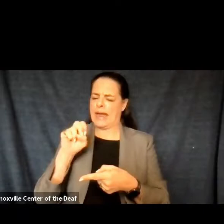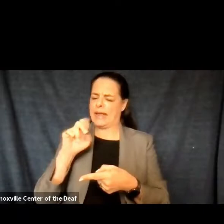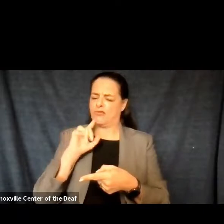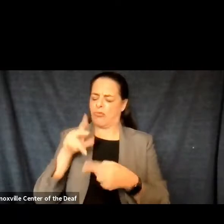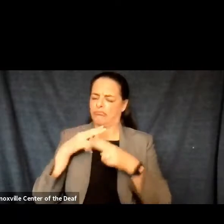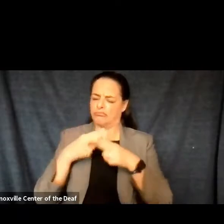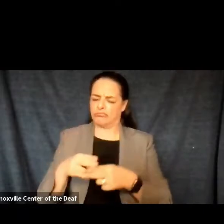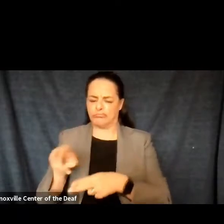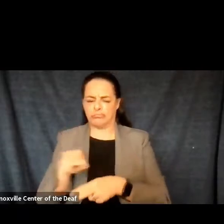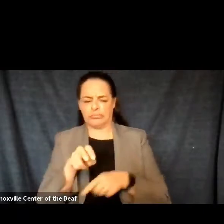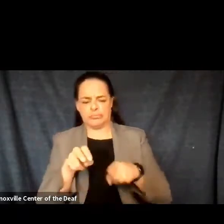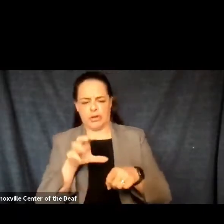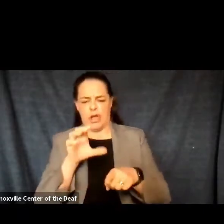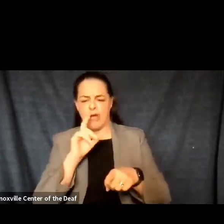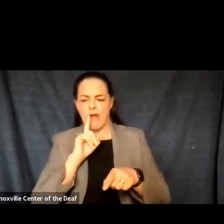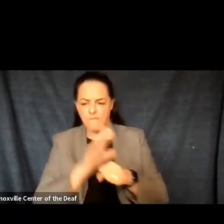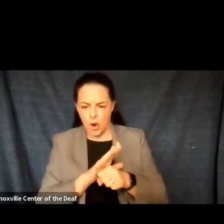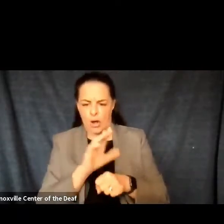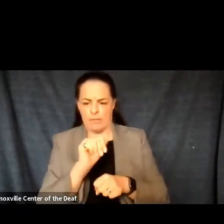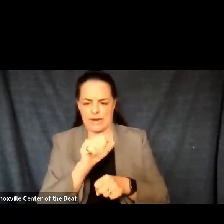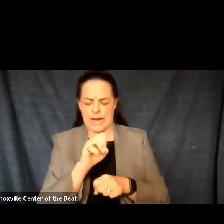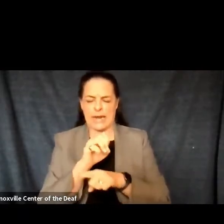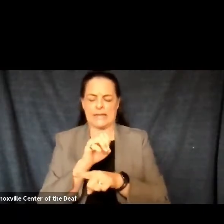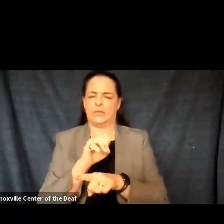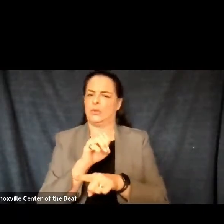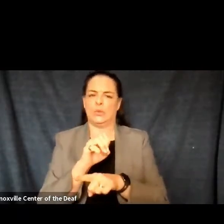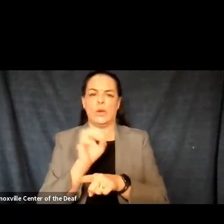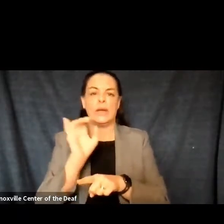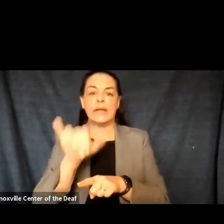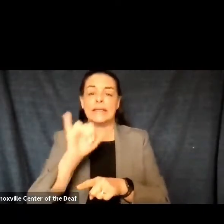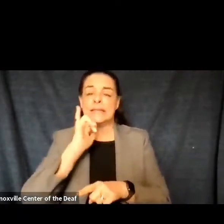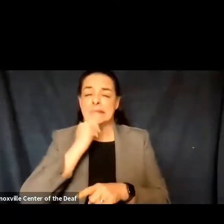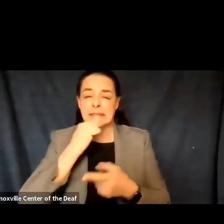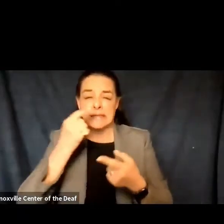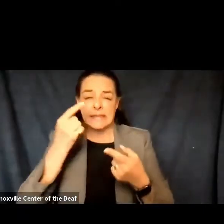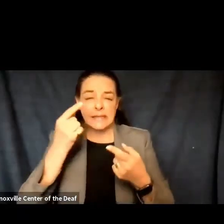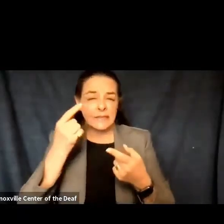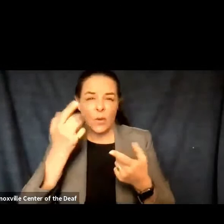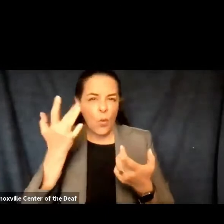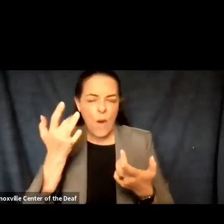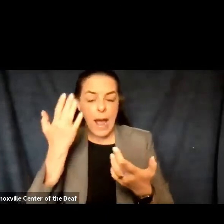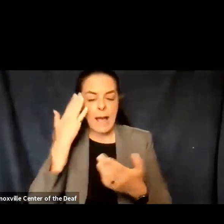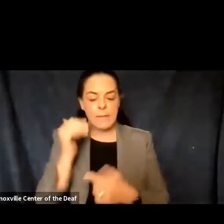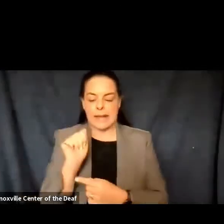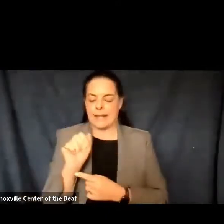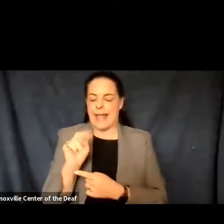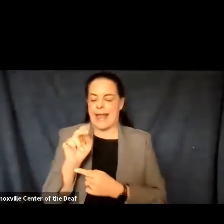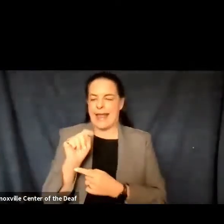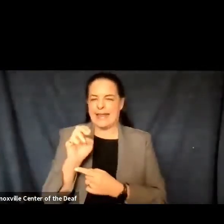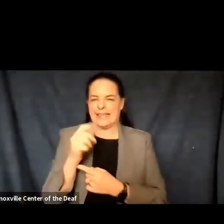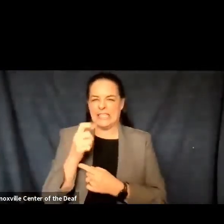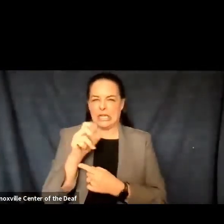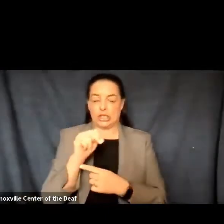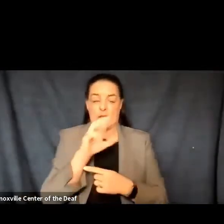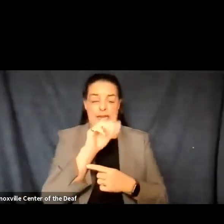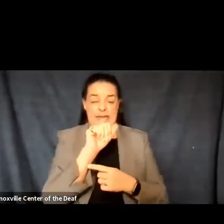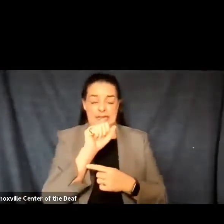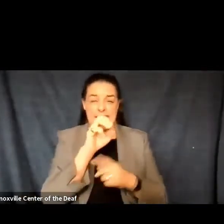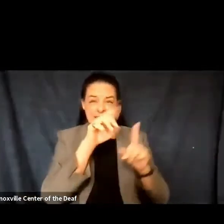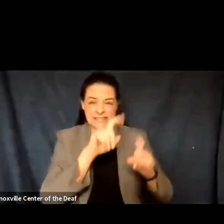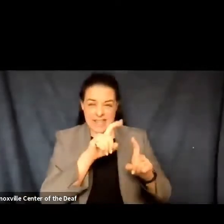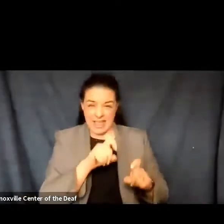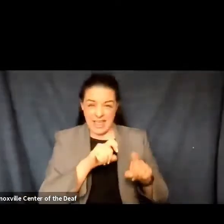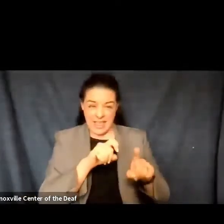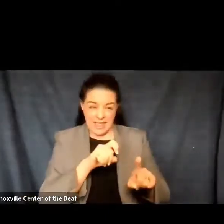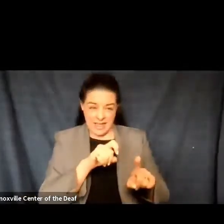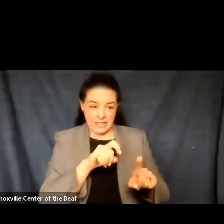confirmed cases. This specific error occurred because antigen tests had been mistakenly coded as confirmed cases when they should